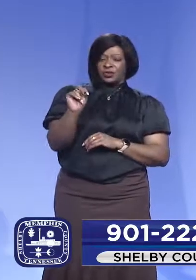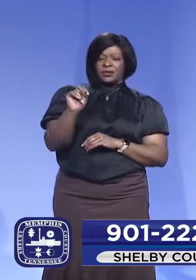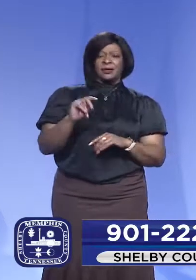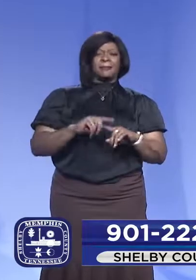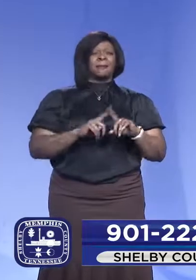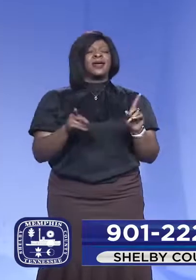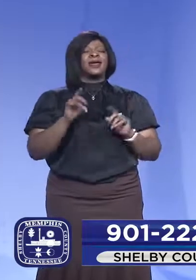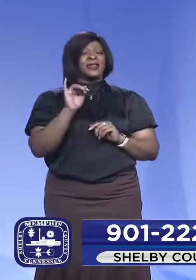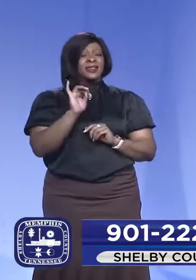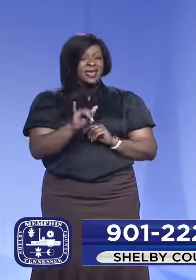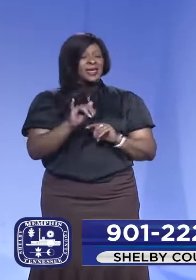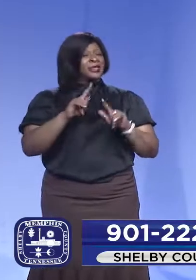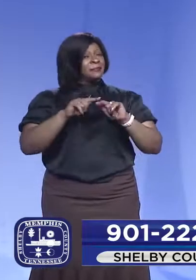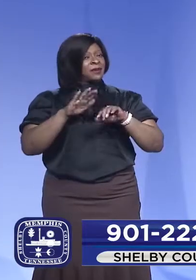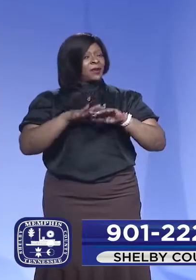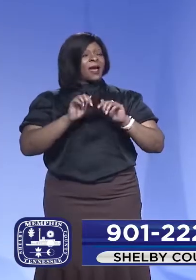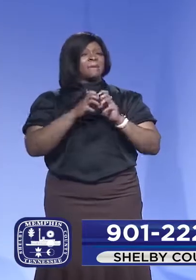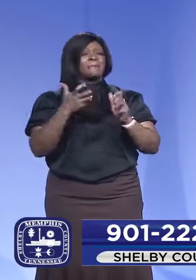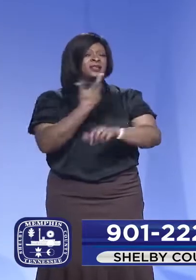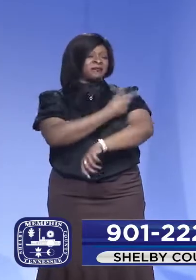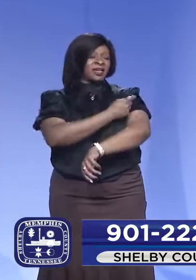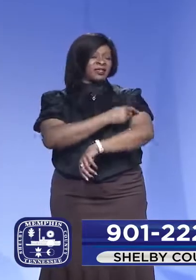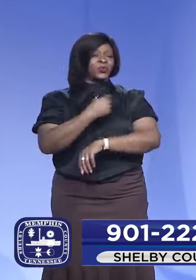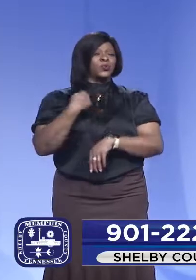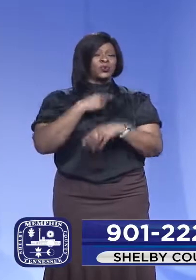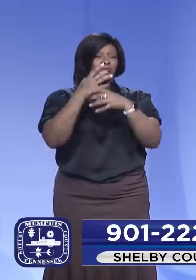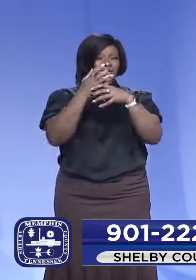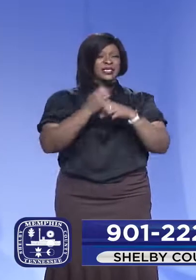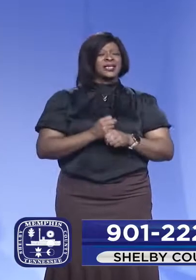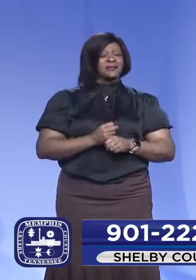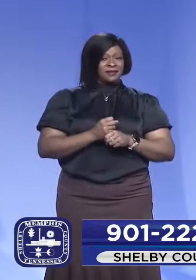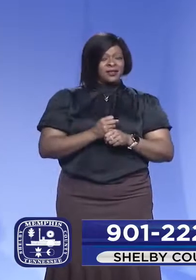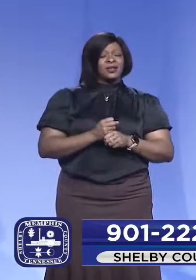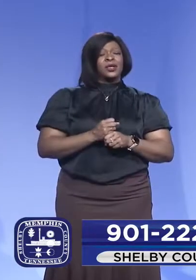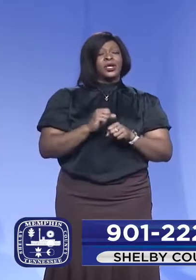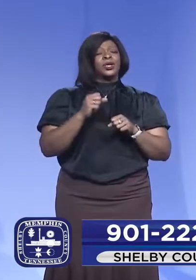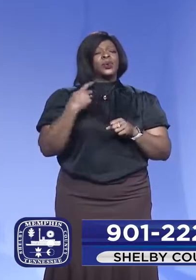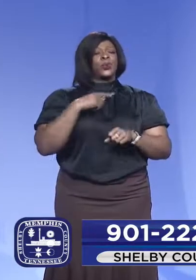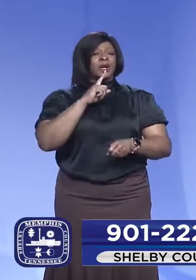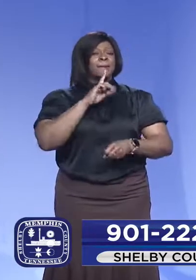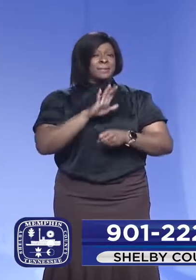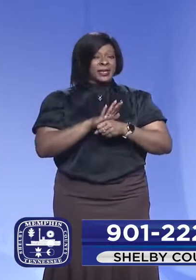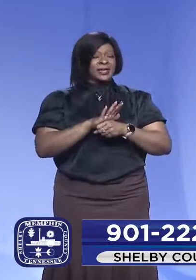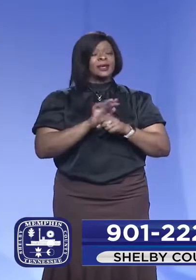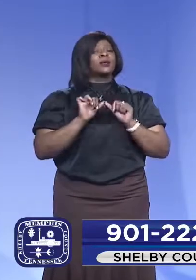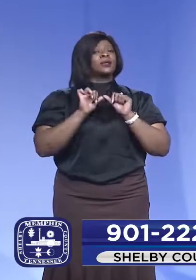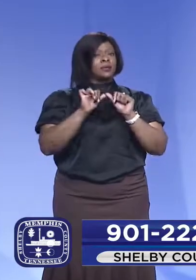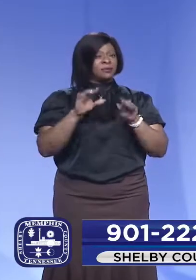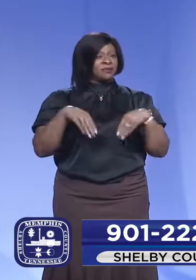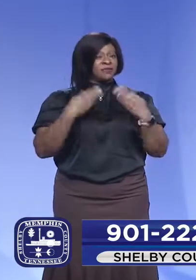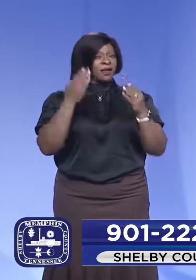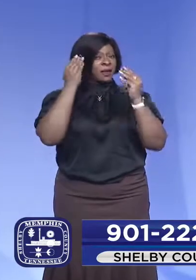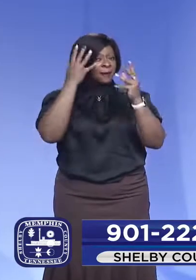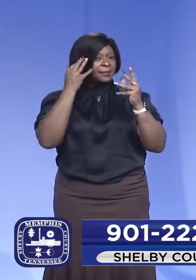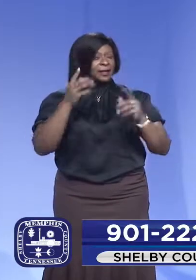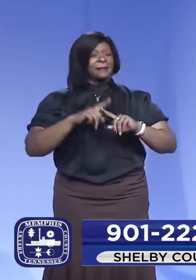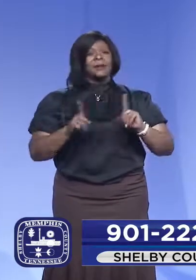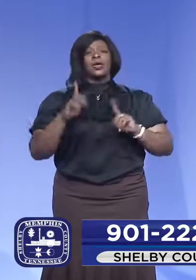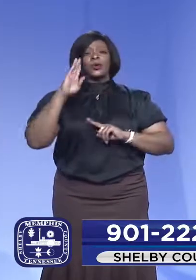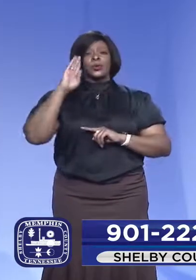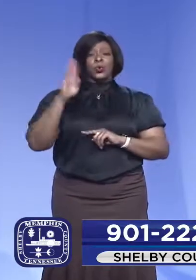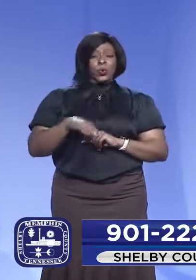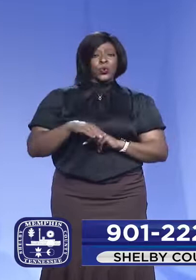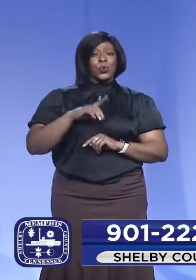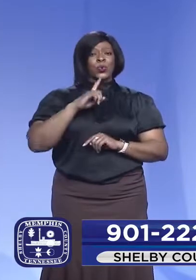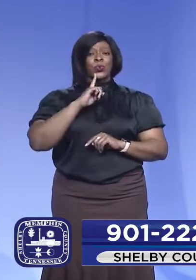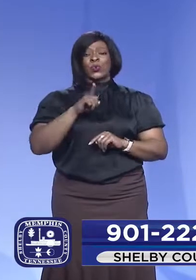again, that's going to be dependent on how much vaccine we receive. And we're committed to continue to provide updates, but knowing that it's a